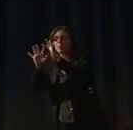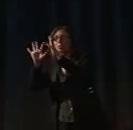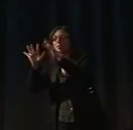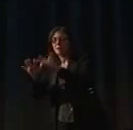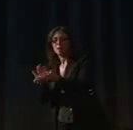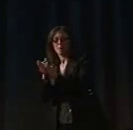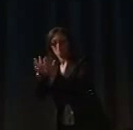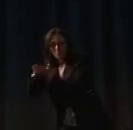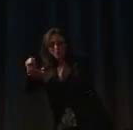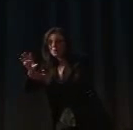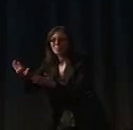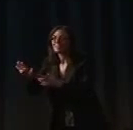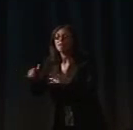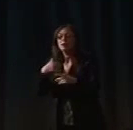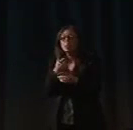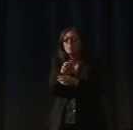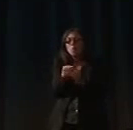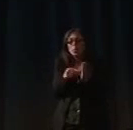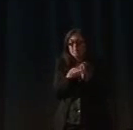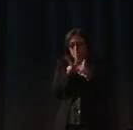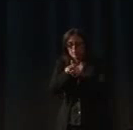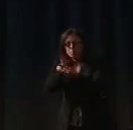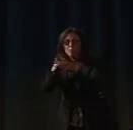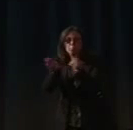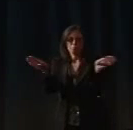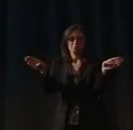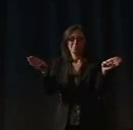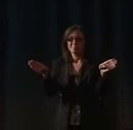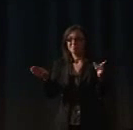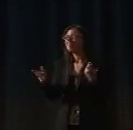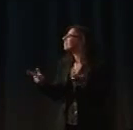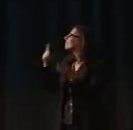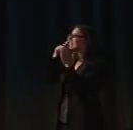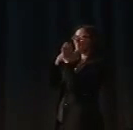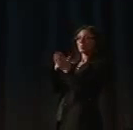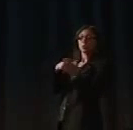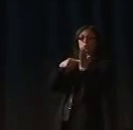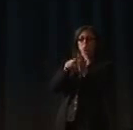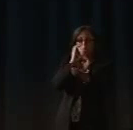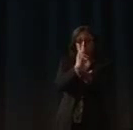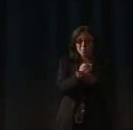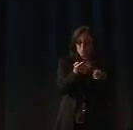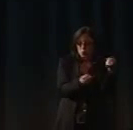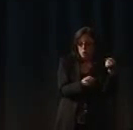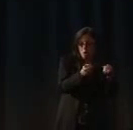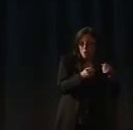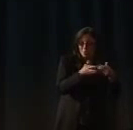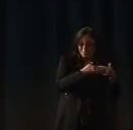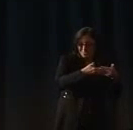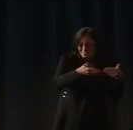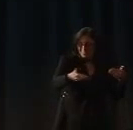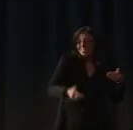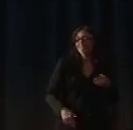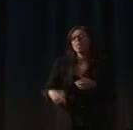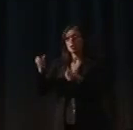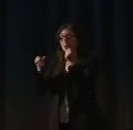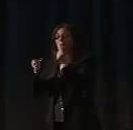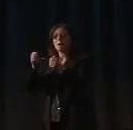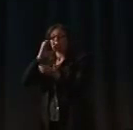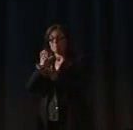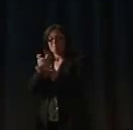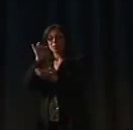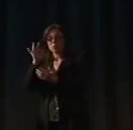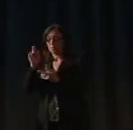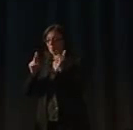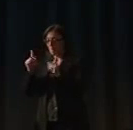trained with millions of pictures of cars and pedestrians labeled by teams in India. That's not how you train